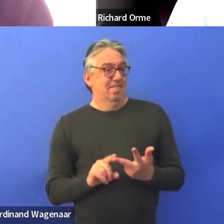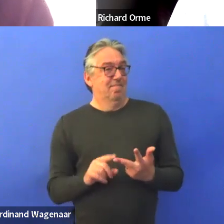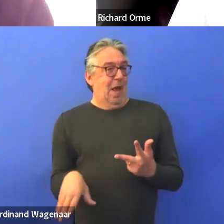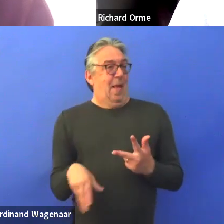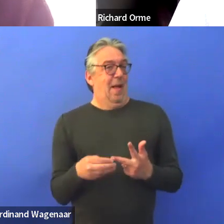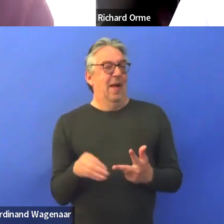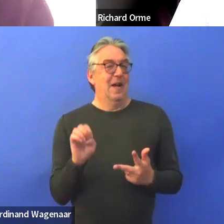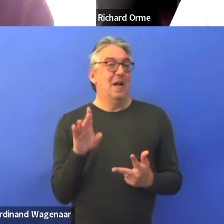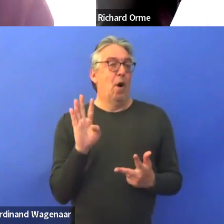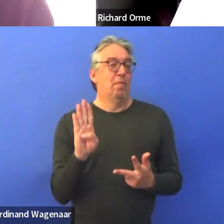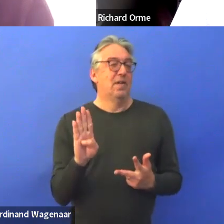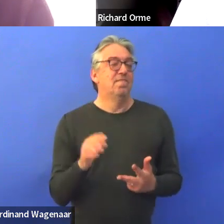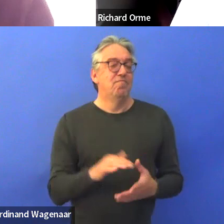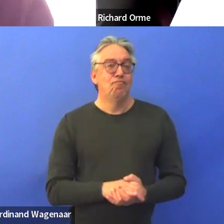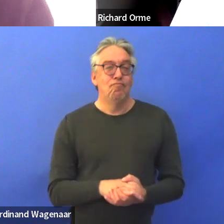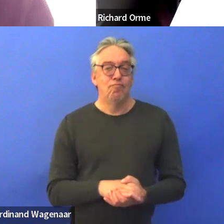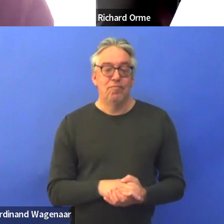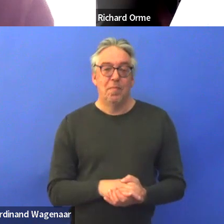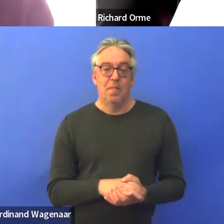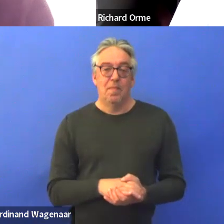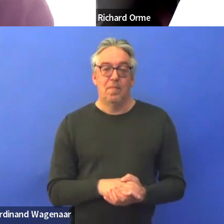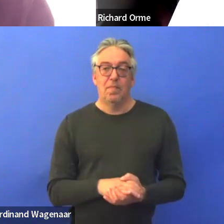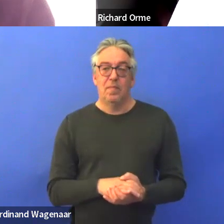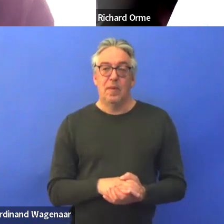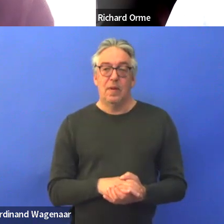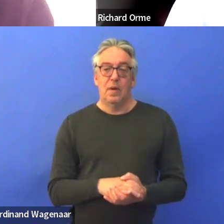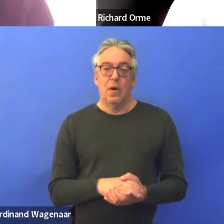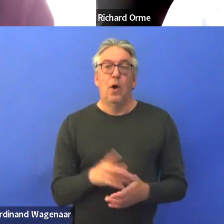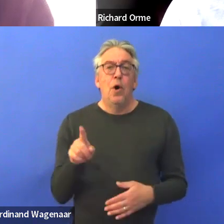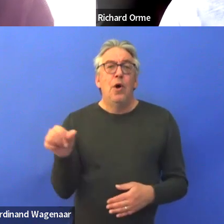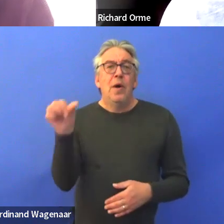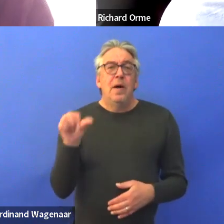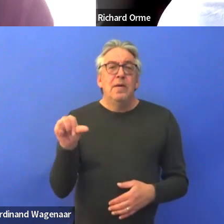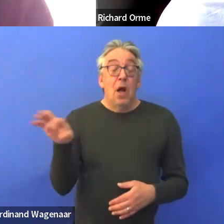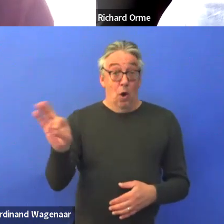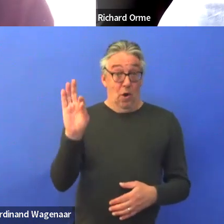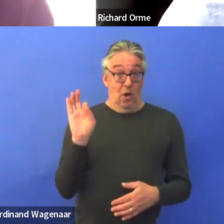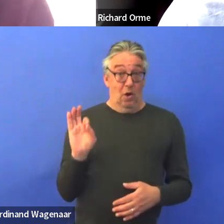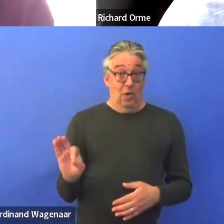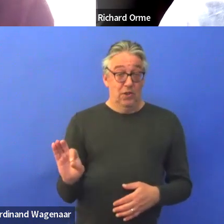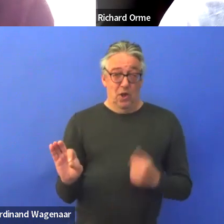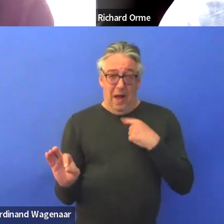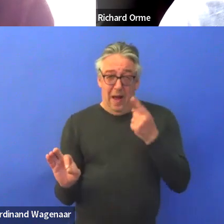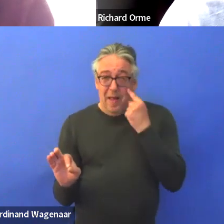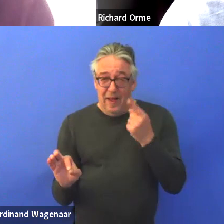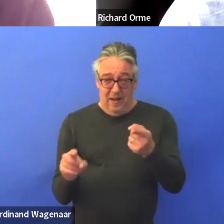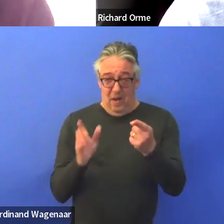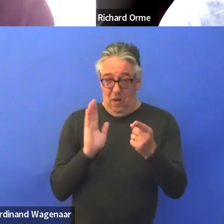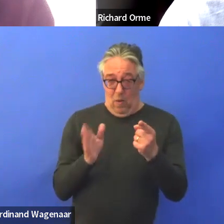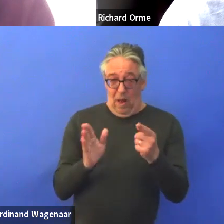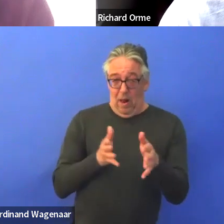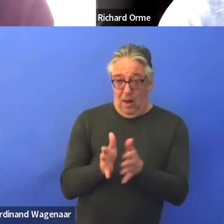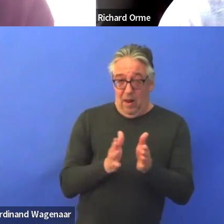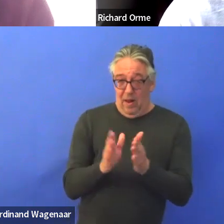EPUB. So there is also a question about, which I think you will tackle later,